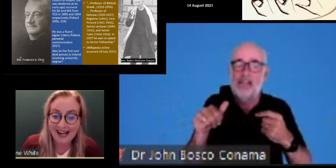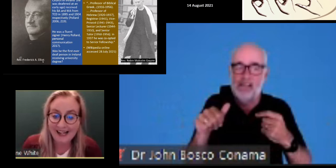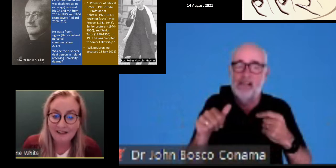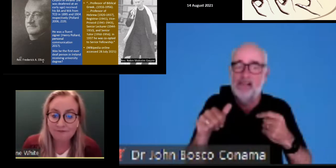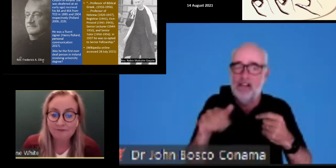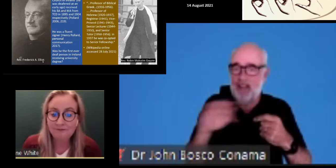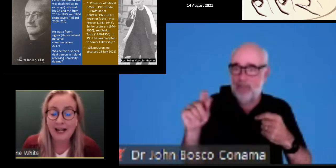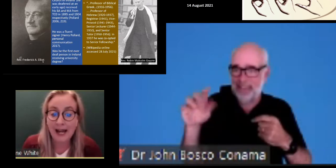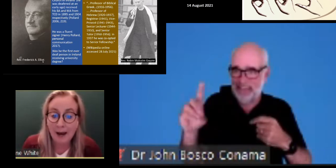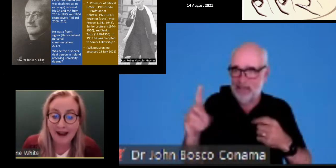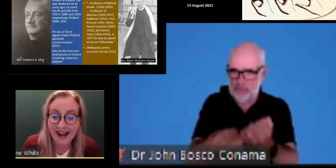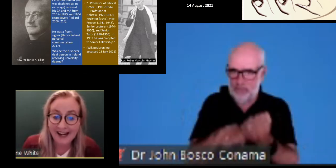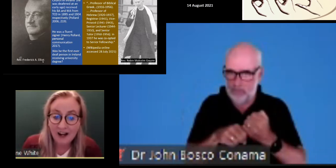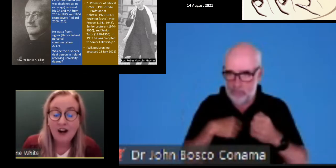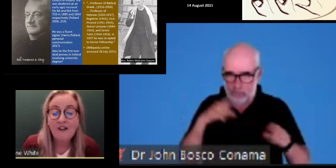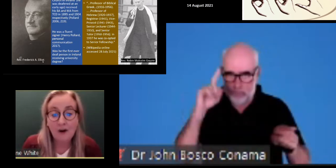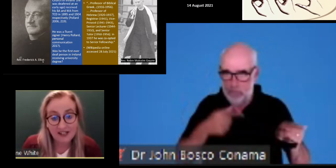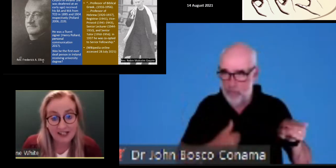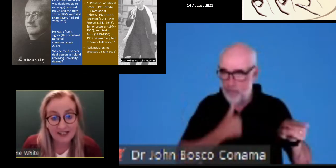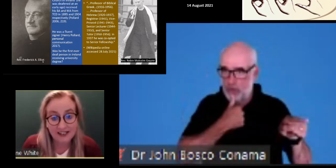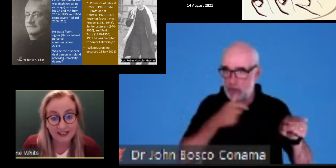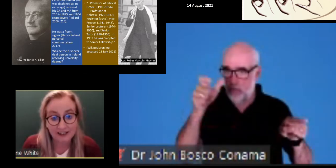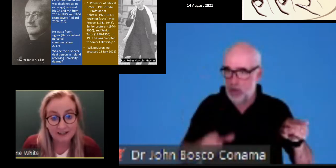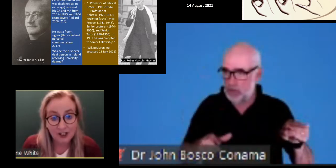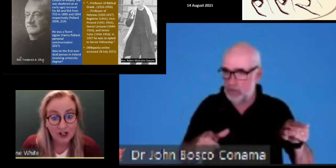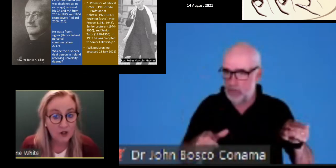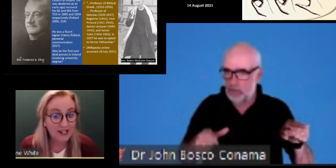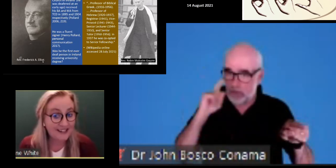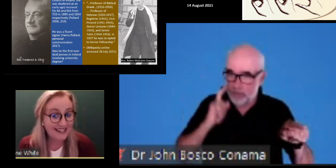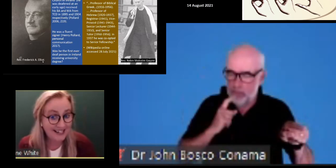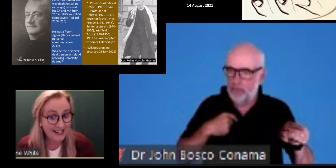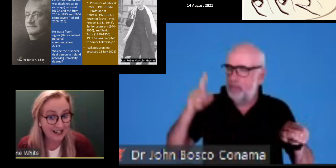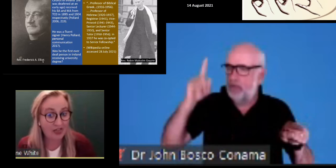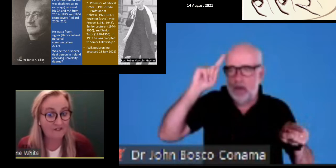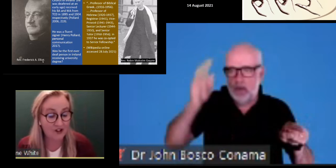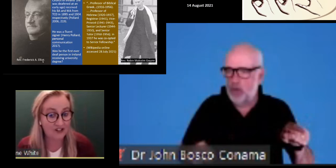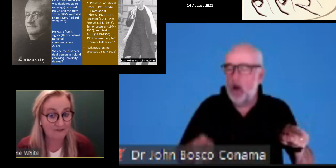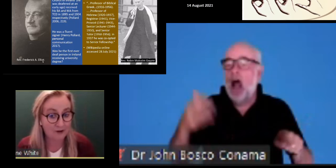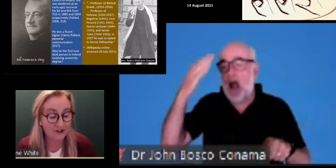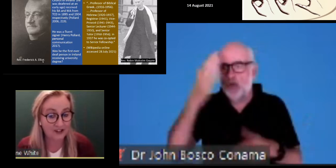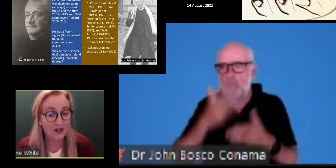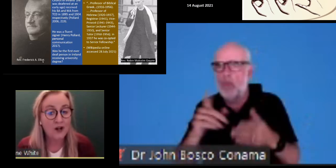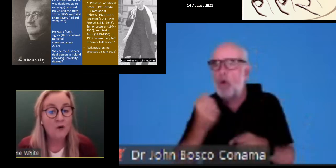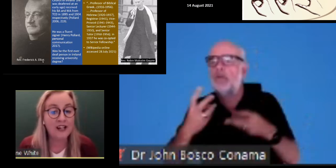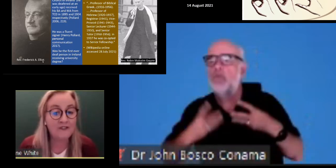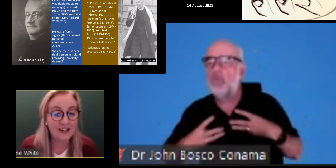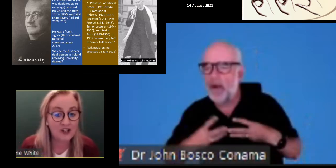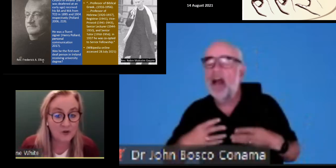BA and MA from TCD. So is he the first deaf person? We have yet to know